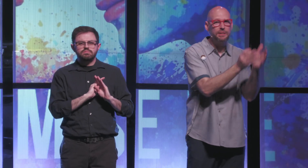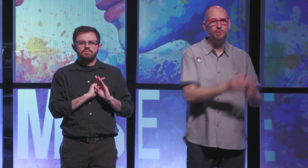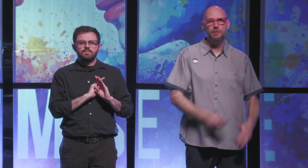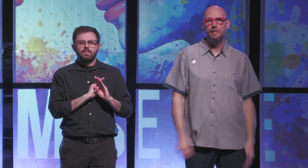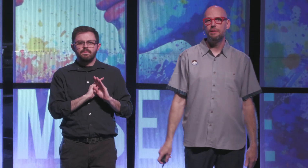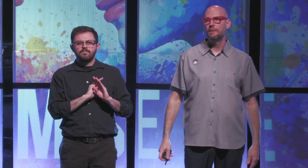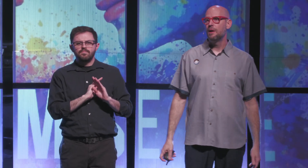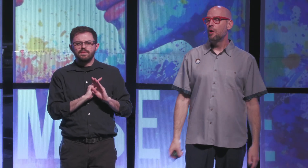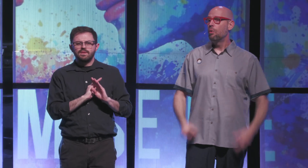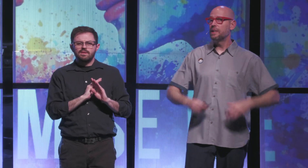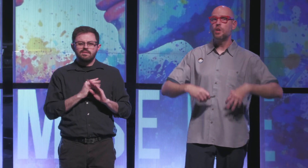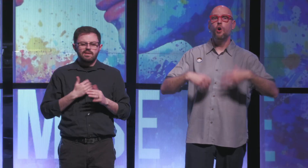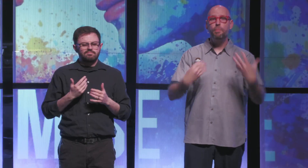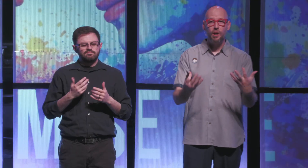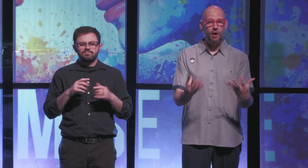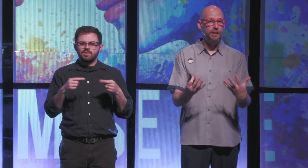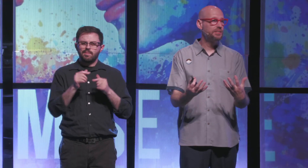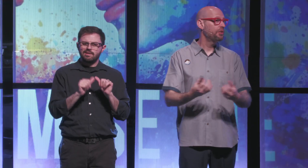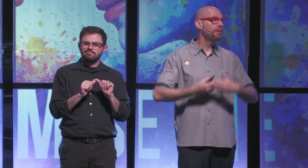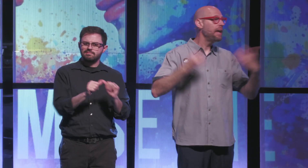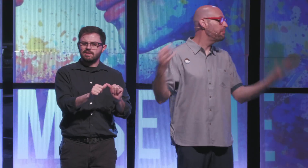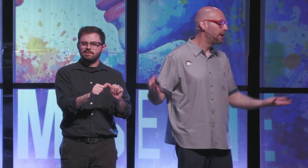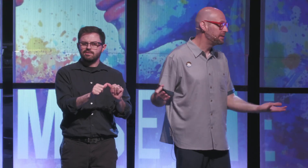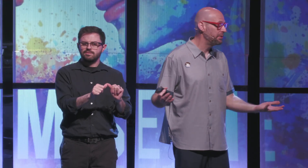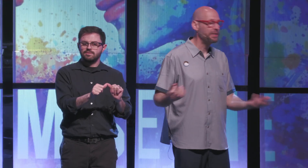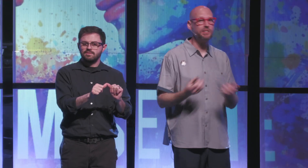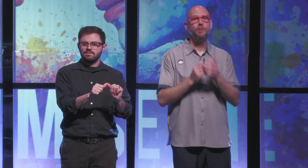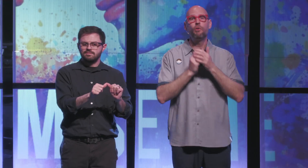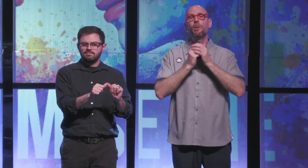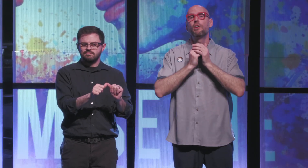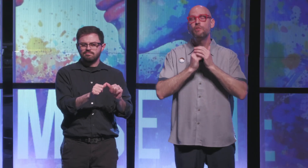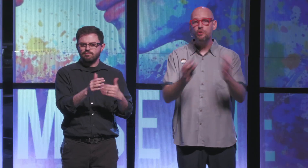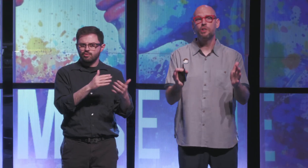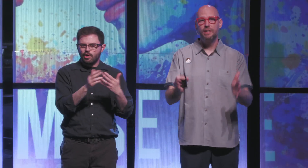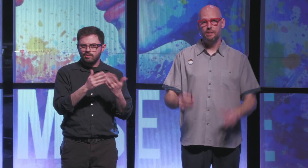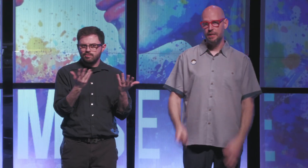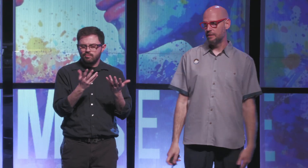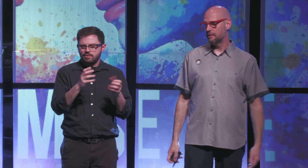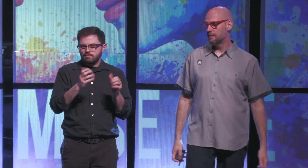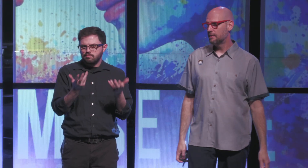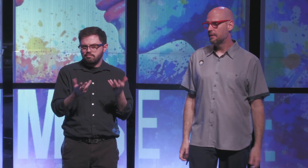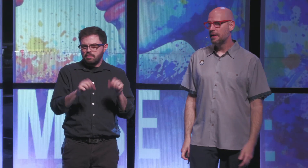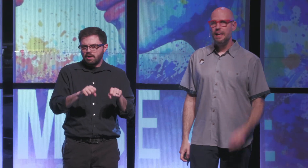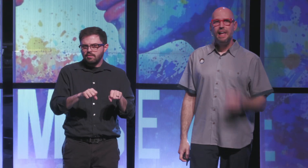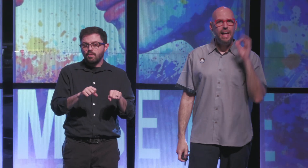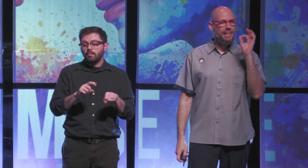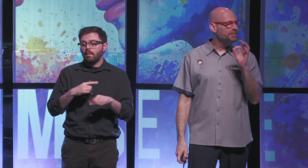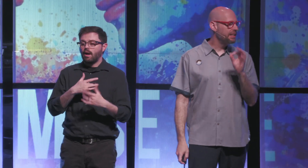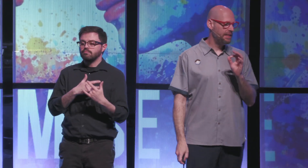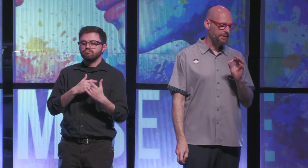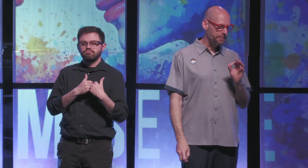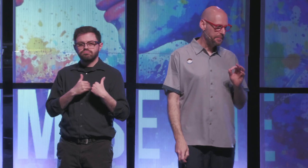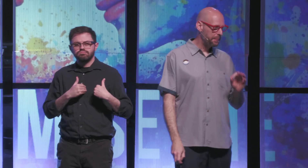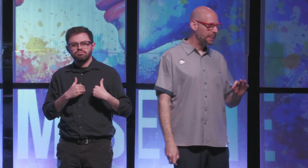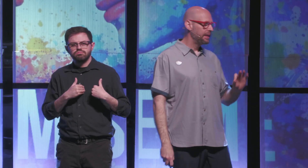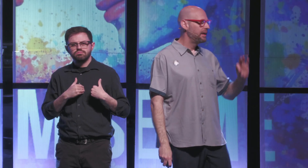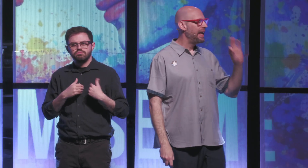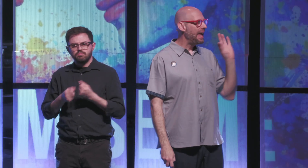of possibility, whereas open hearts create possibilities for future healing. And here's the